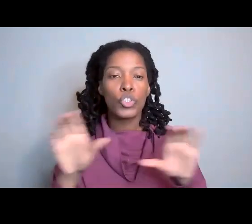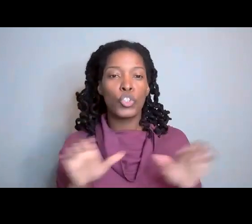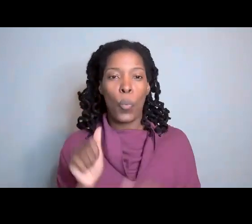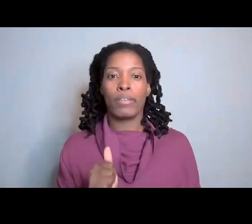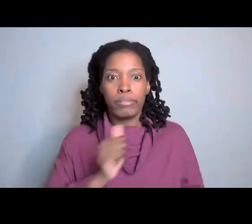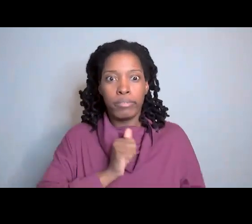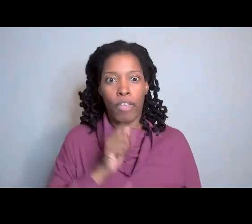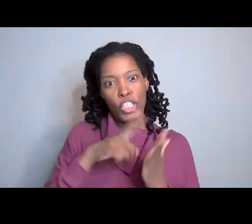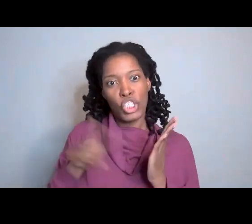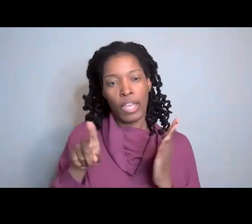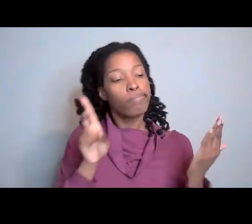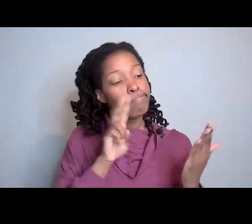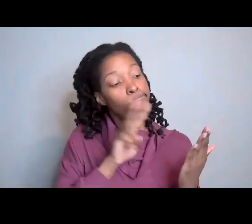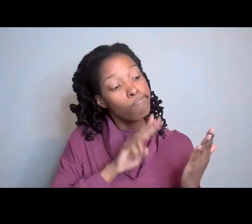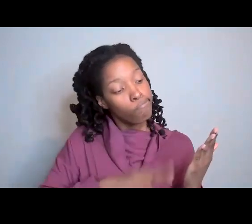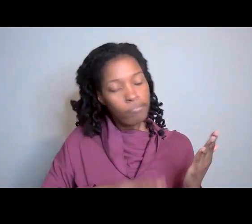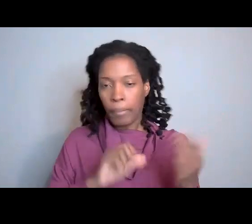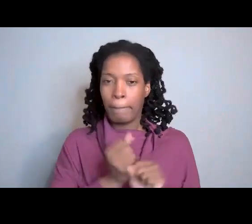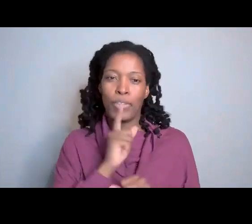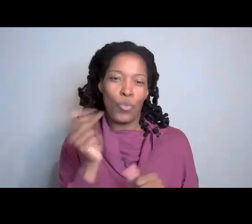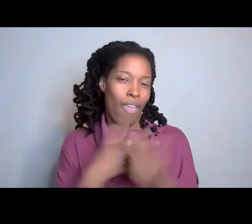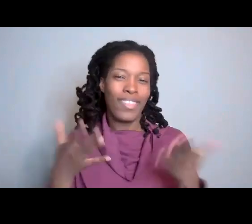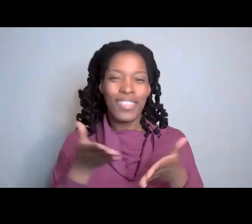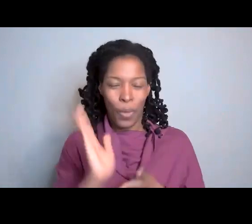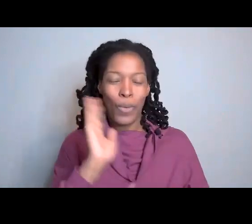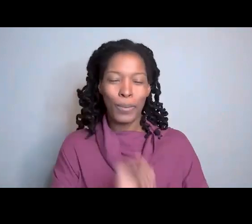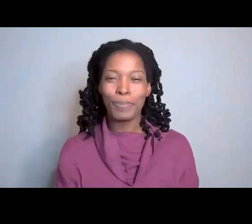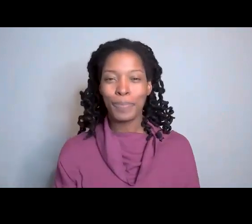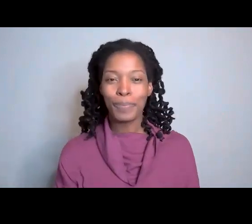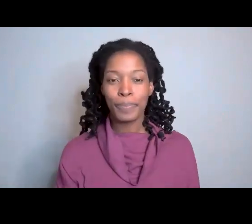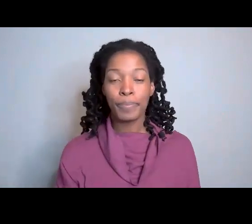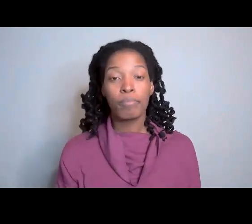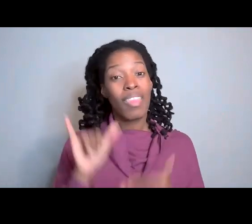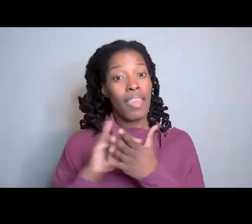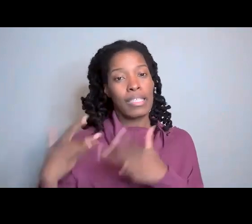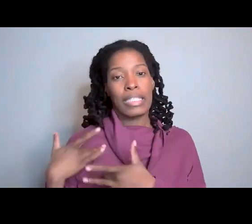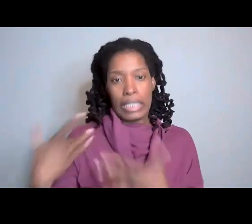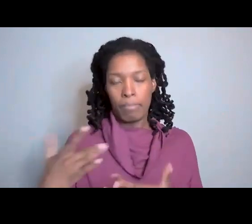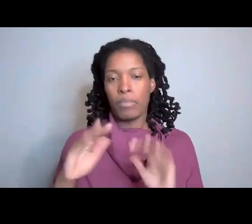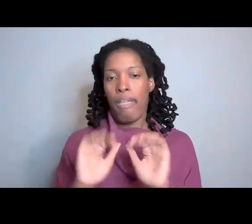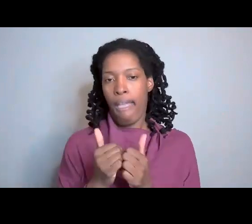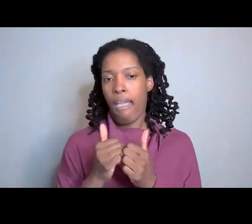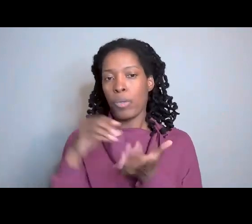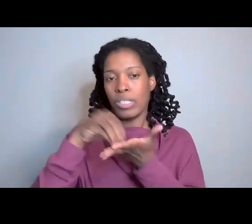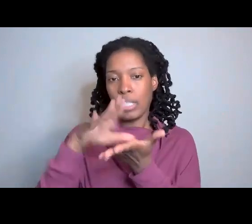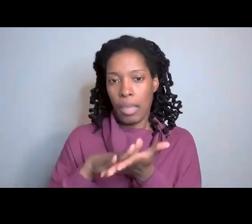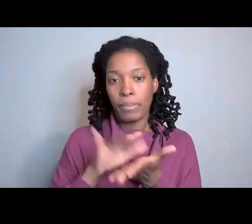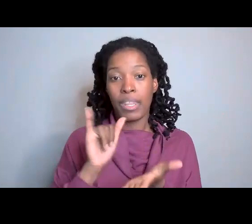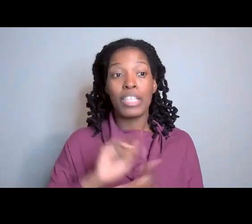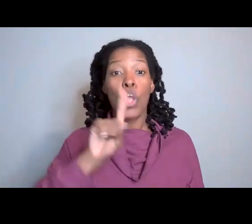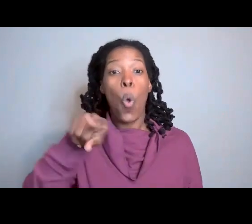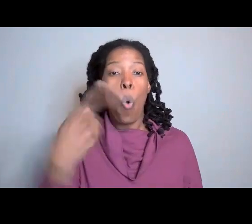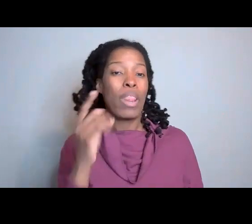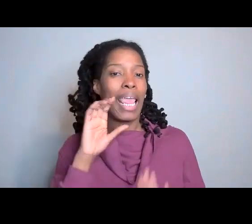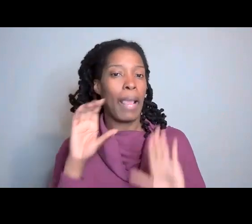and making sure that everything is all right. This is usually how documents that are only images, so this